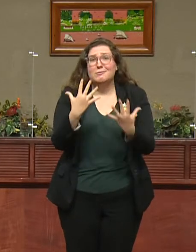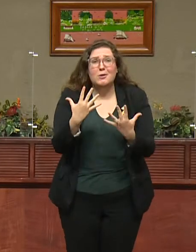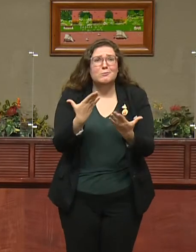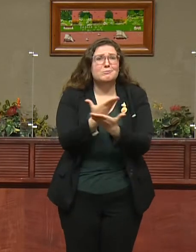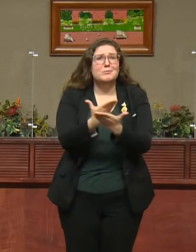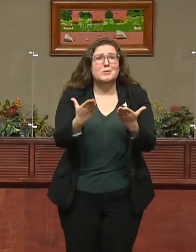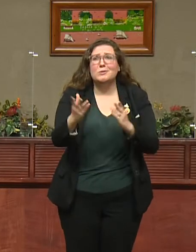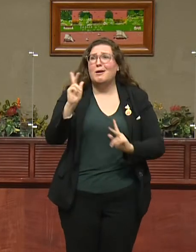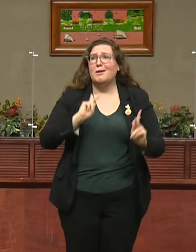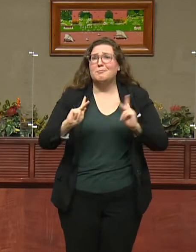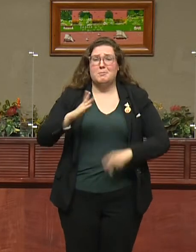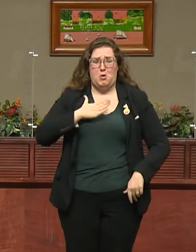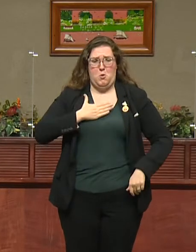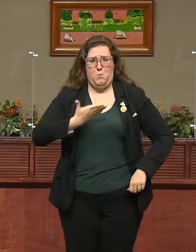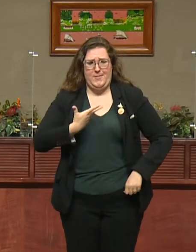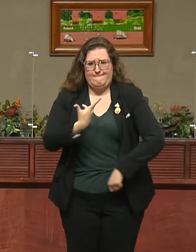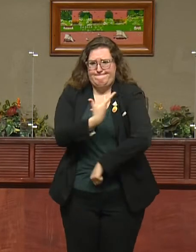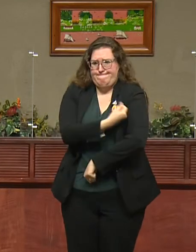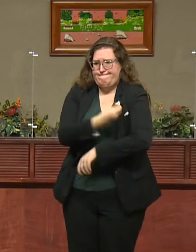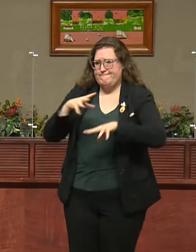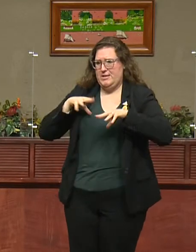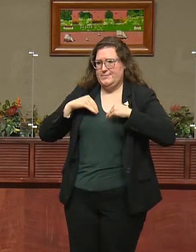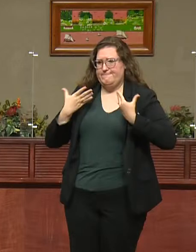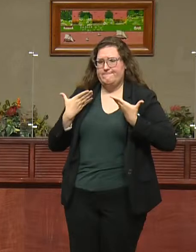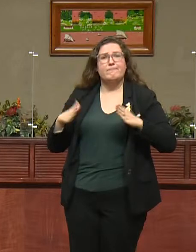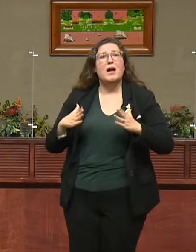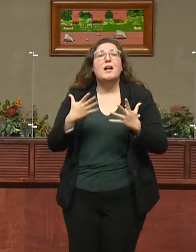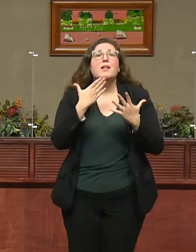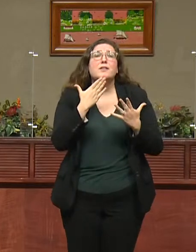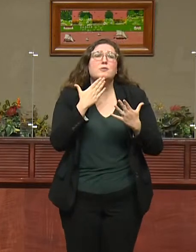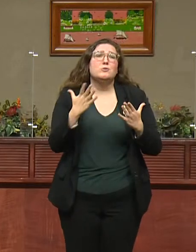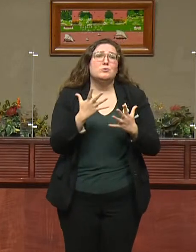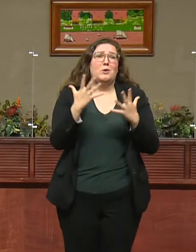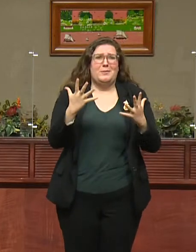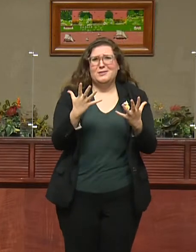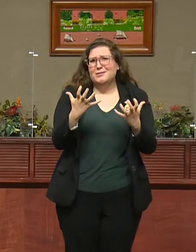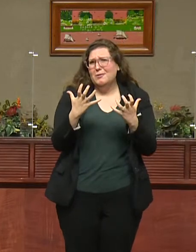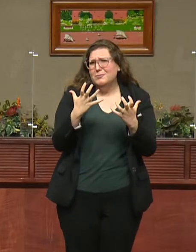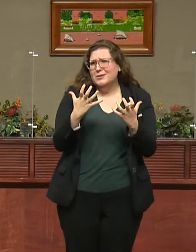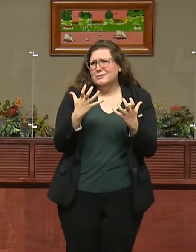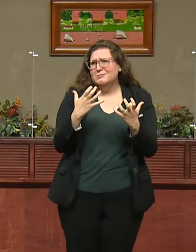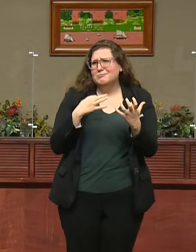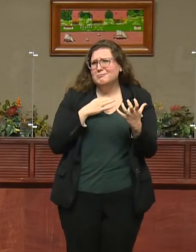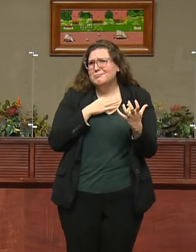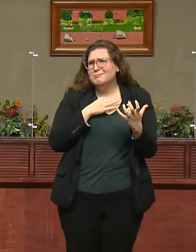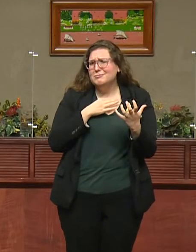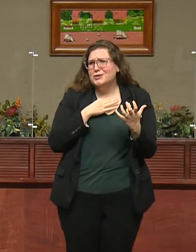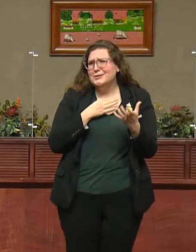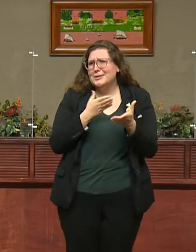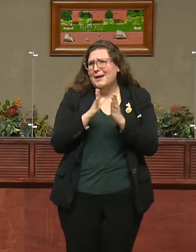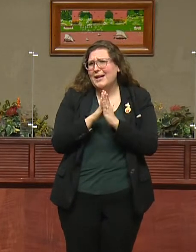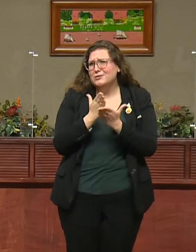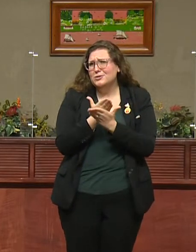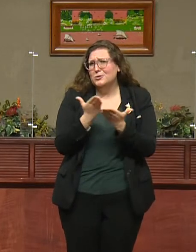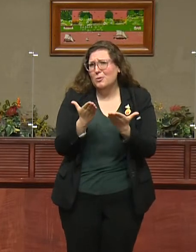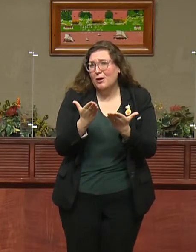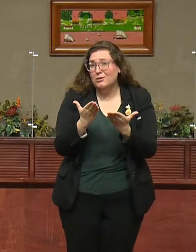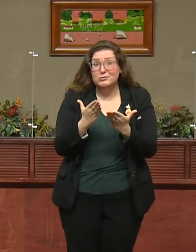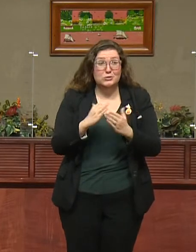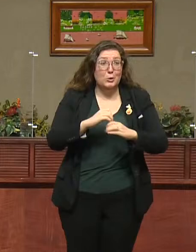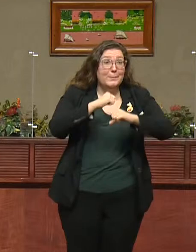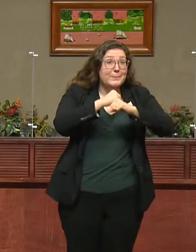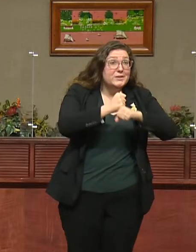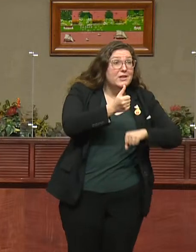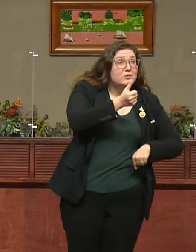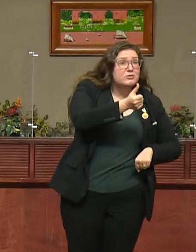already taken the vaccine, and want to ask them to, in addition to protecting yourselves and